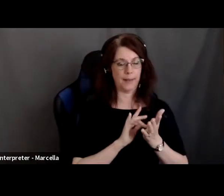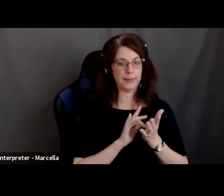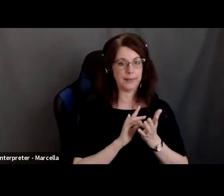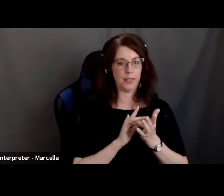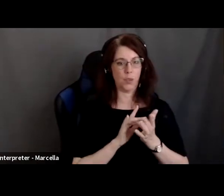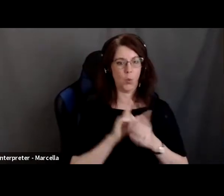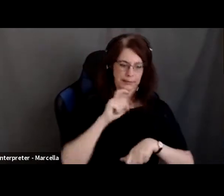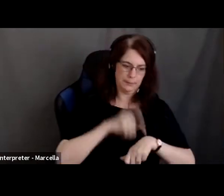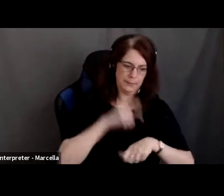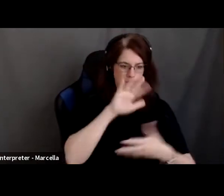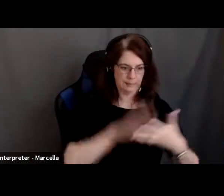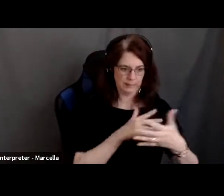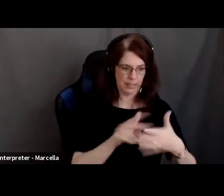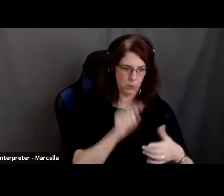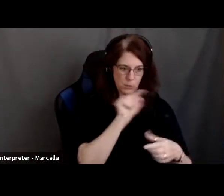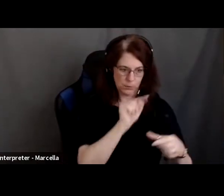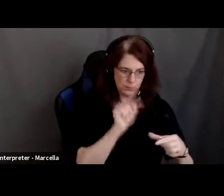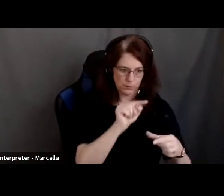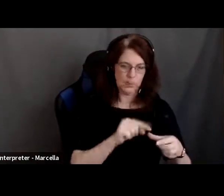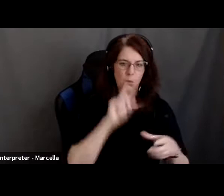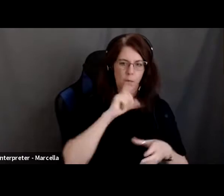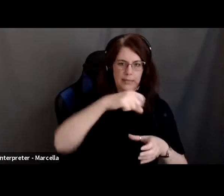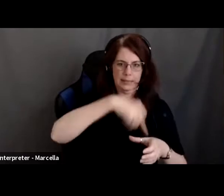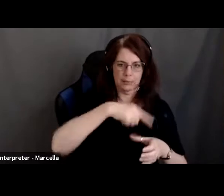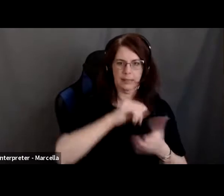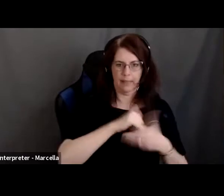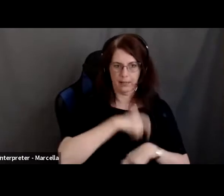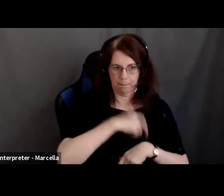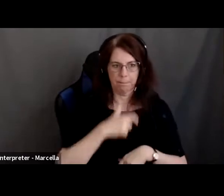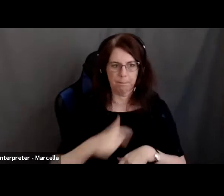dispensed on the schedule of when you're supposed to take them.